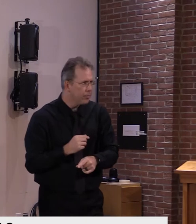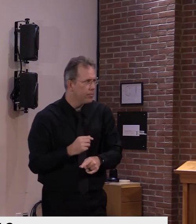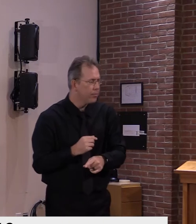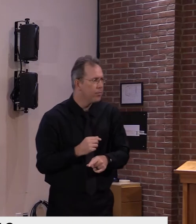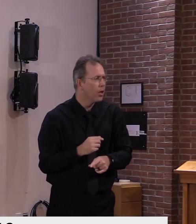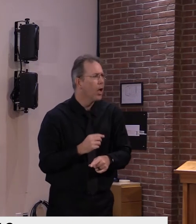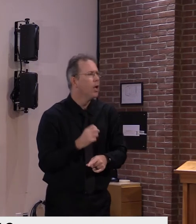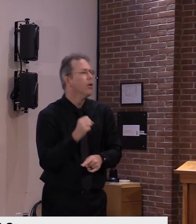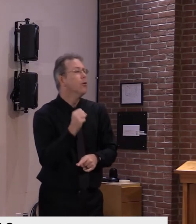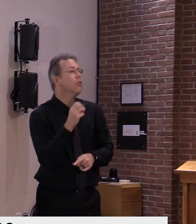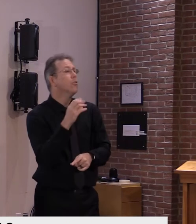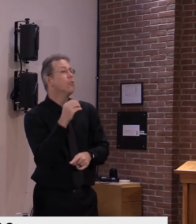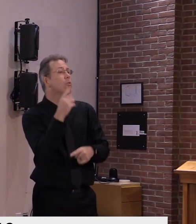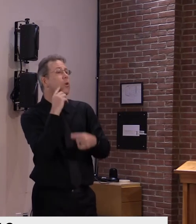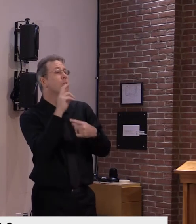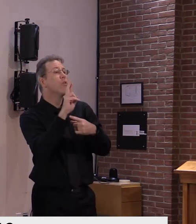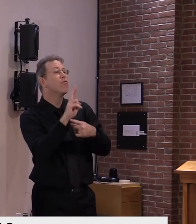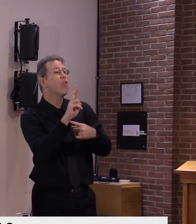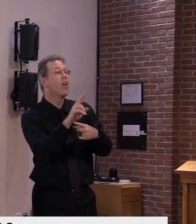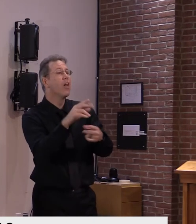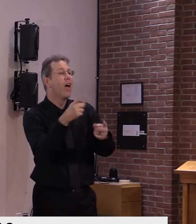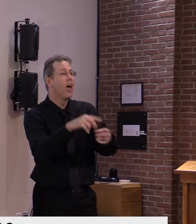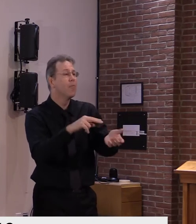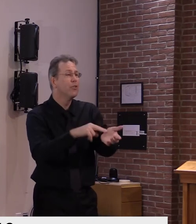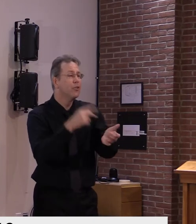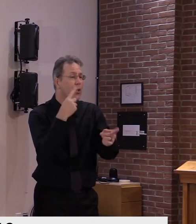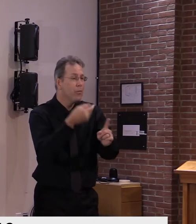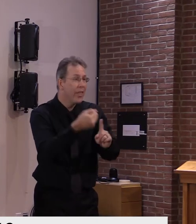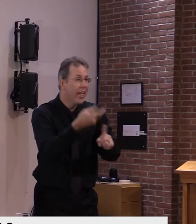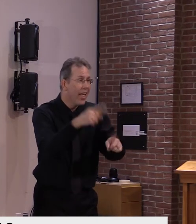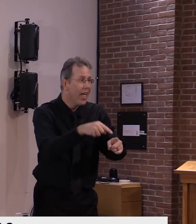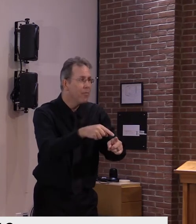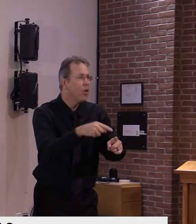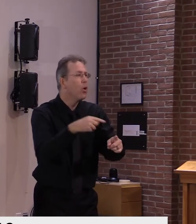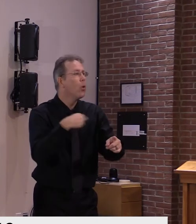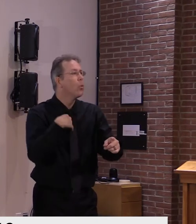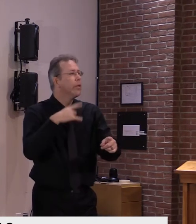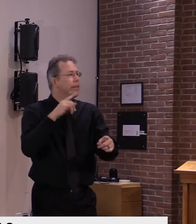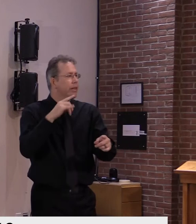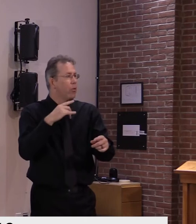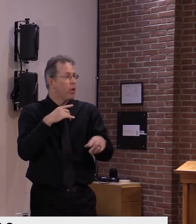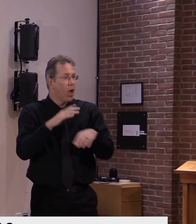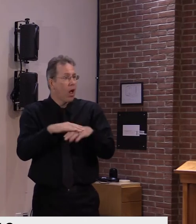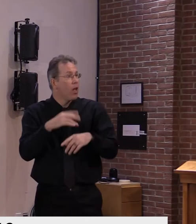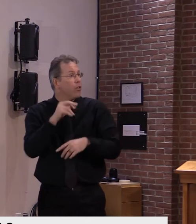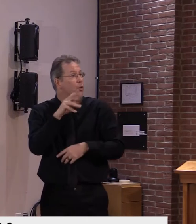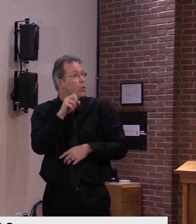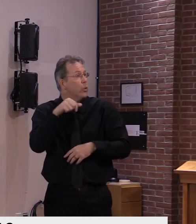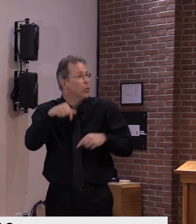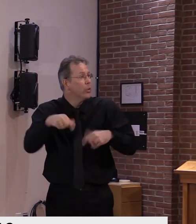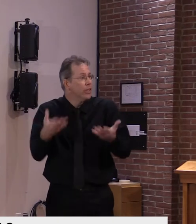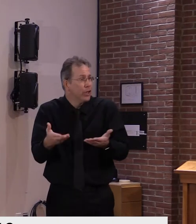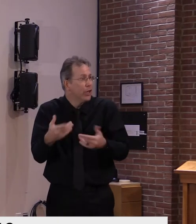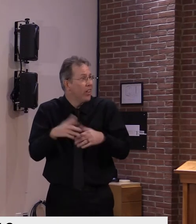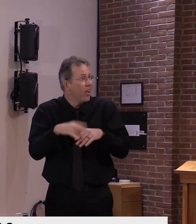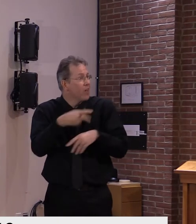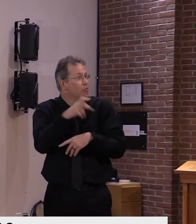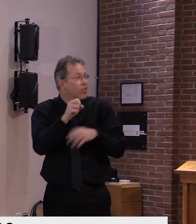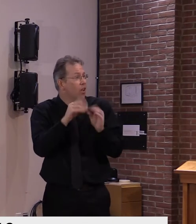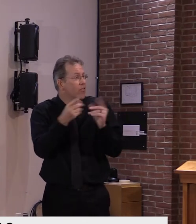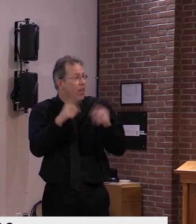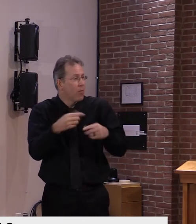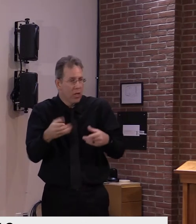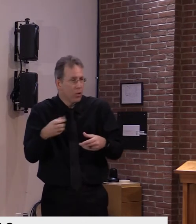on that situation. It was breaking as we were holding the press conference. The question came up. I answered